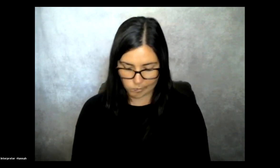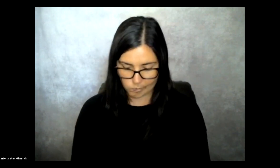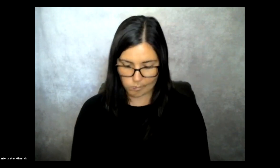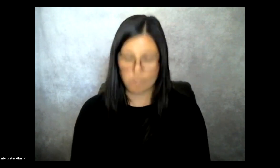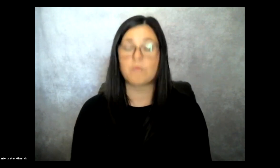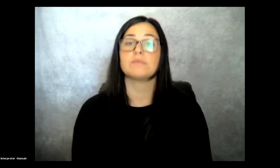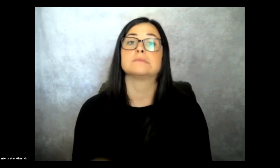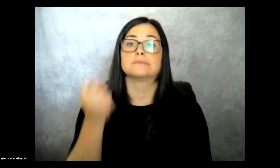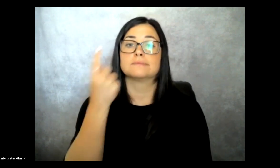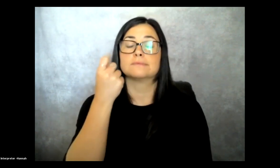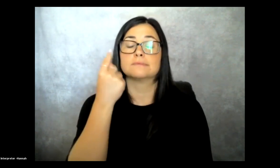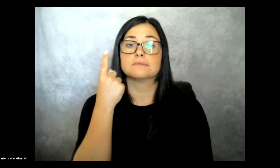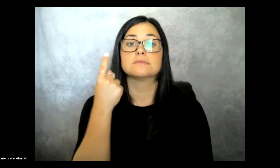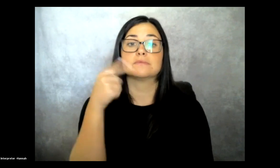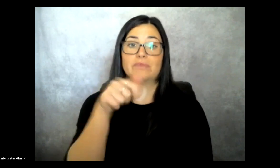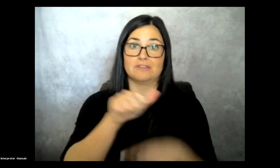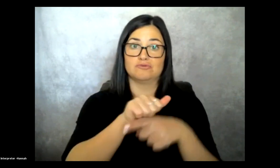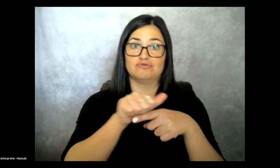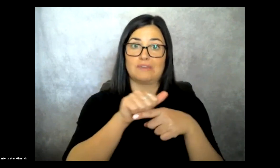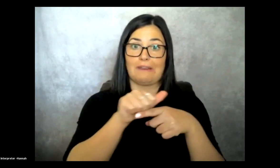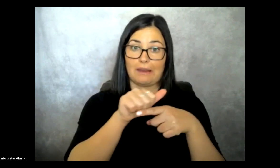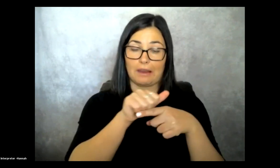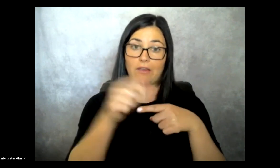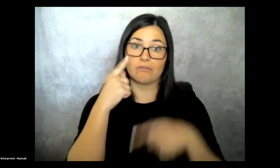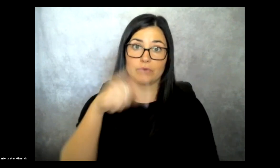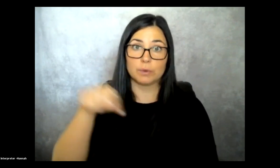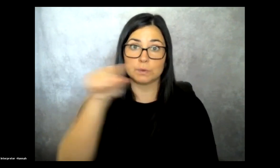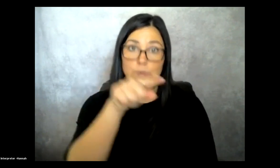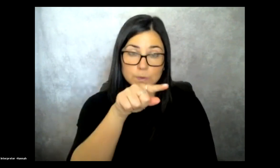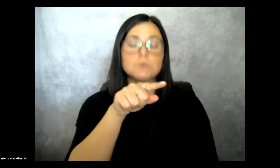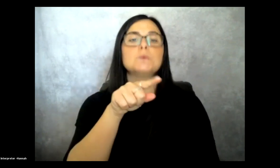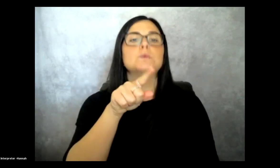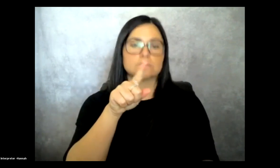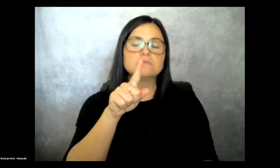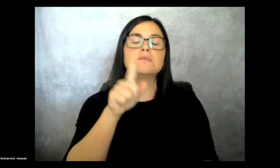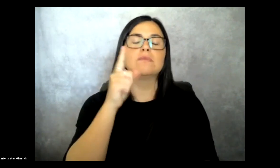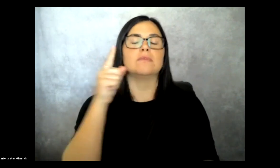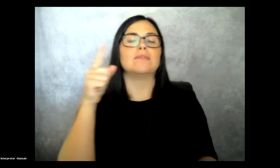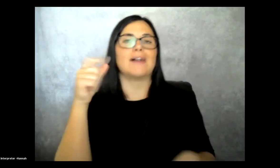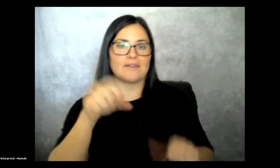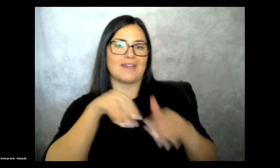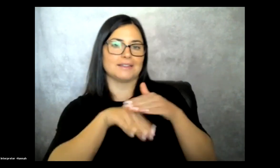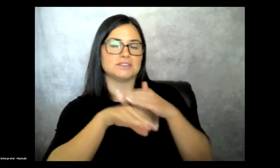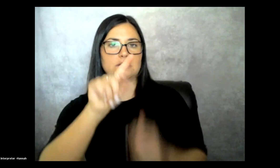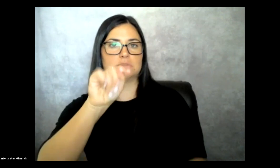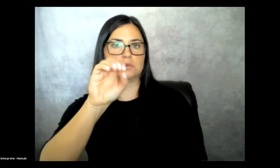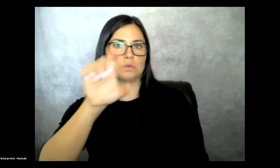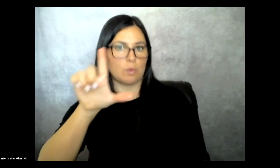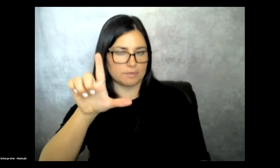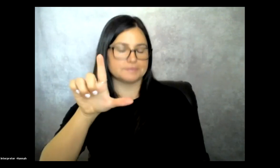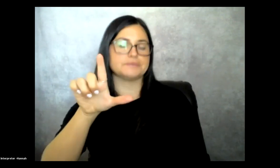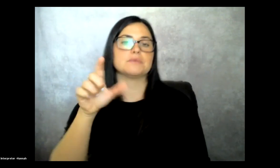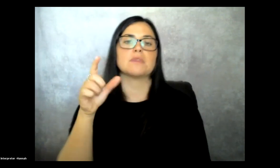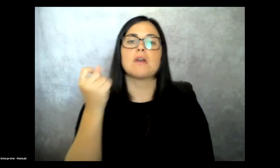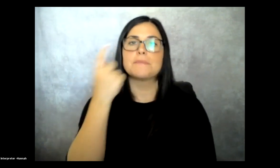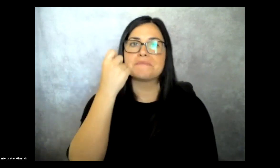Most of the way the training has been created is to give you access to tools. There's always